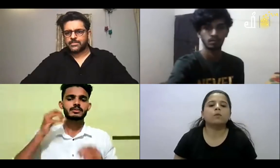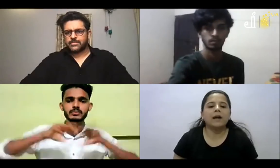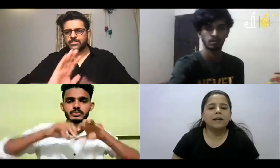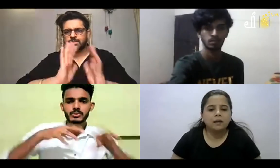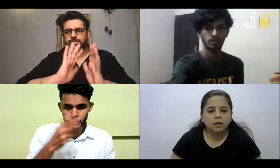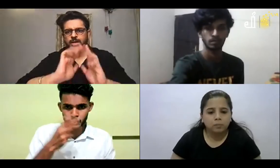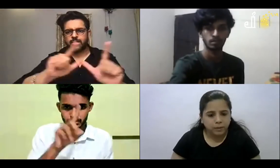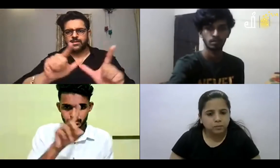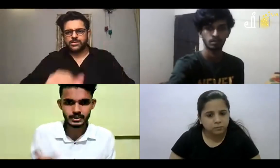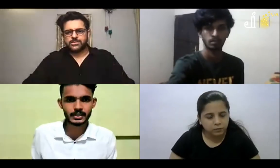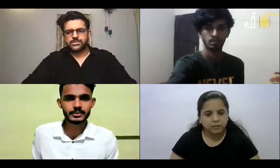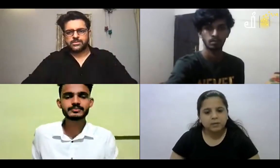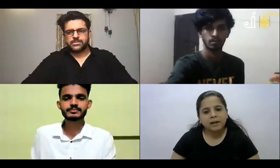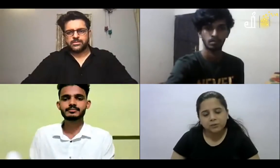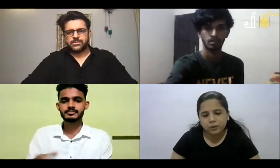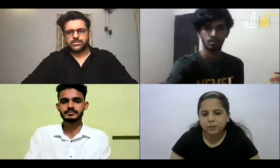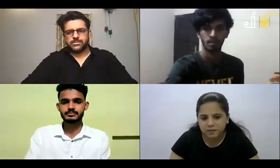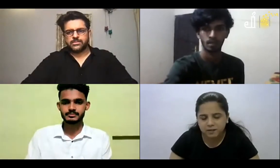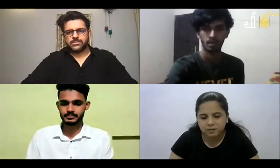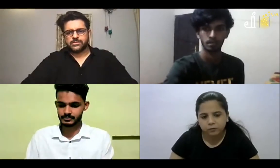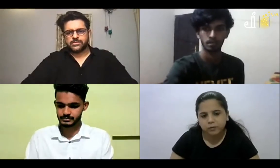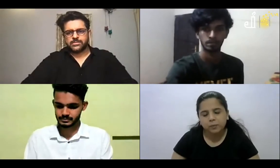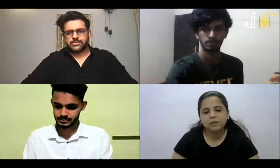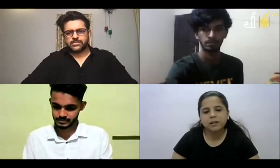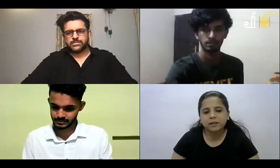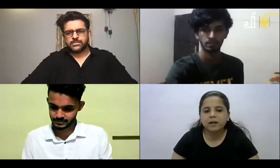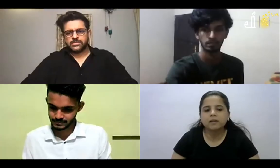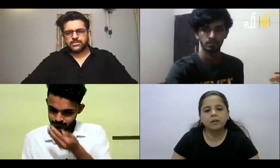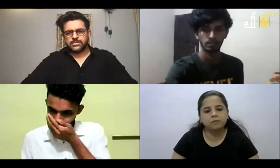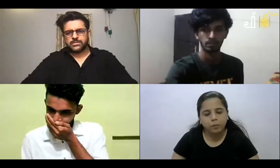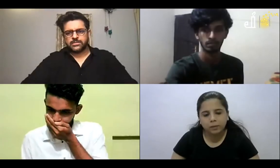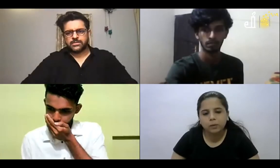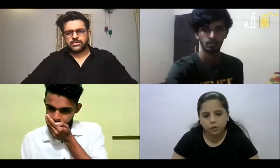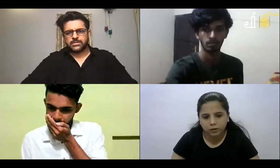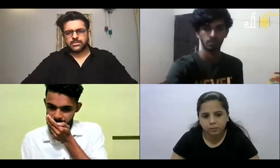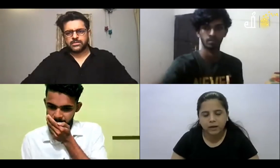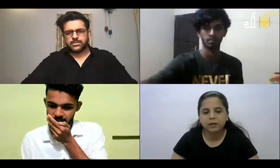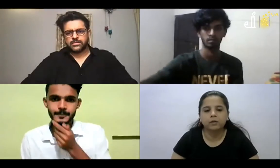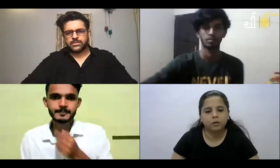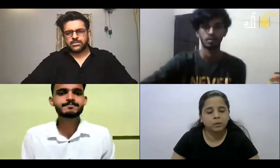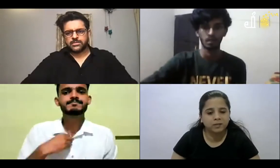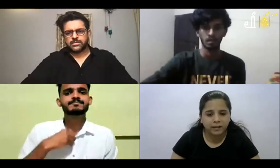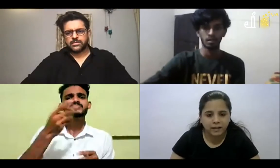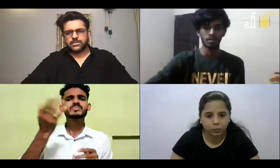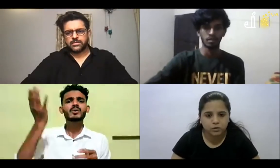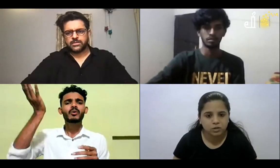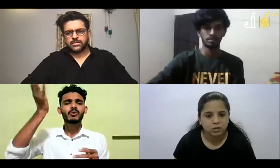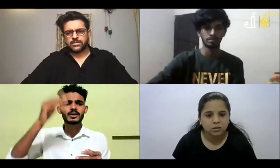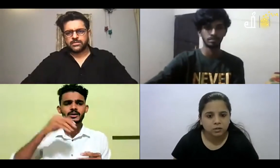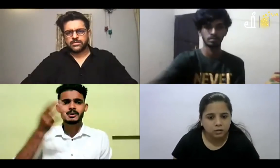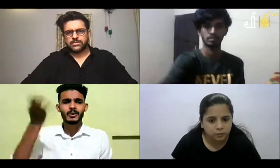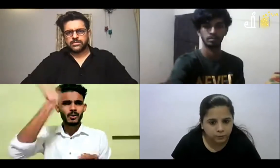So why that has been the business of the people that they are informing about the cochlear implant and not about the sign language?